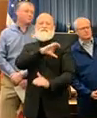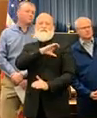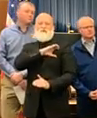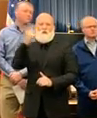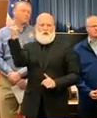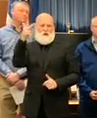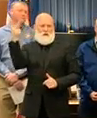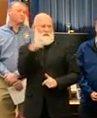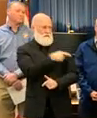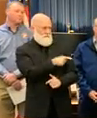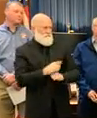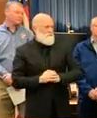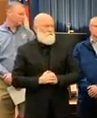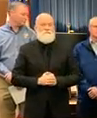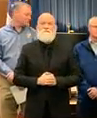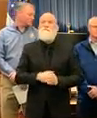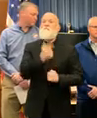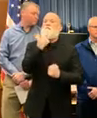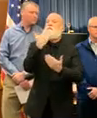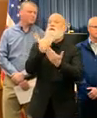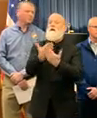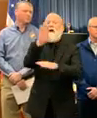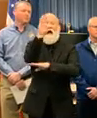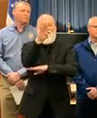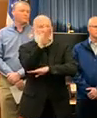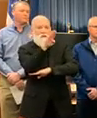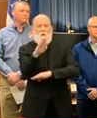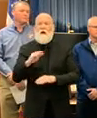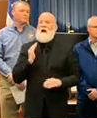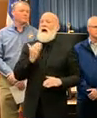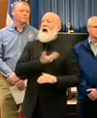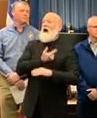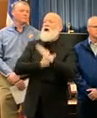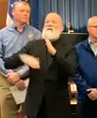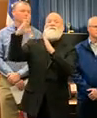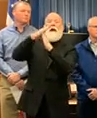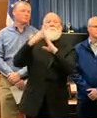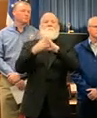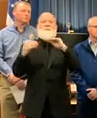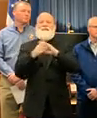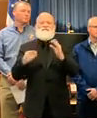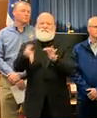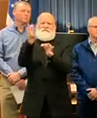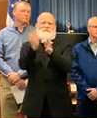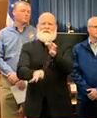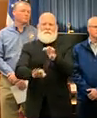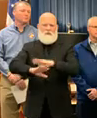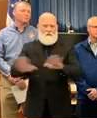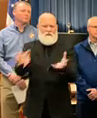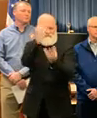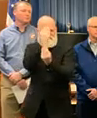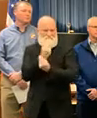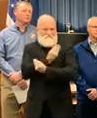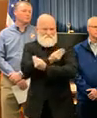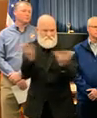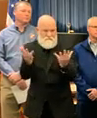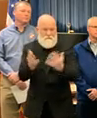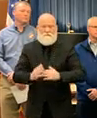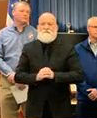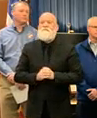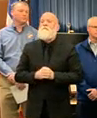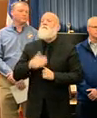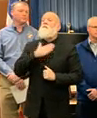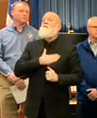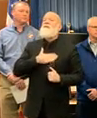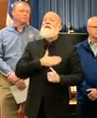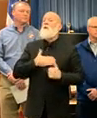Good afternoon. Our main message is really very simple. We encourage everyone to stay off the roadways this